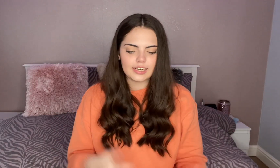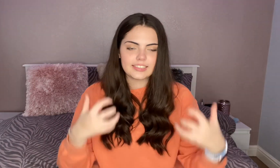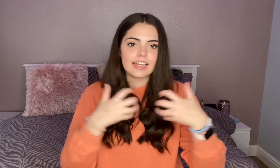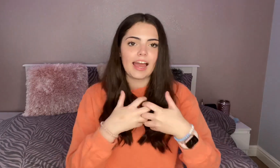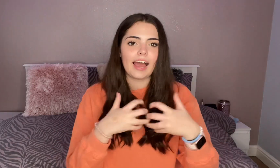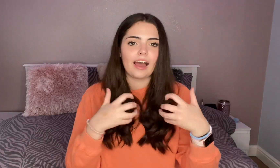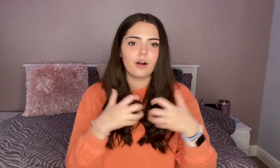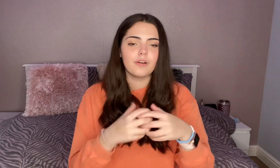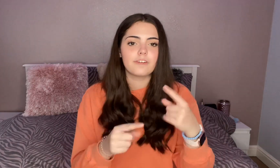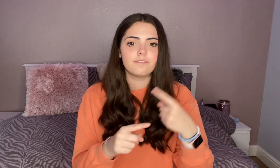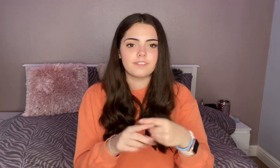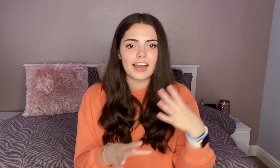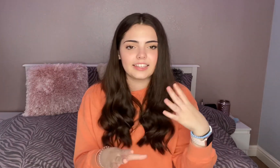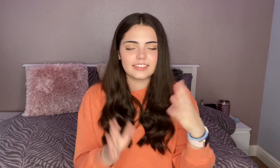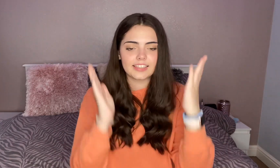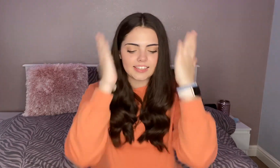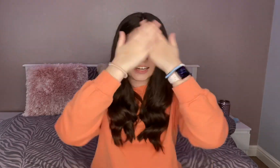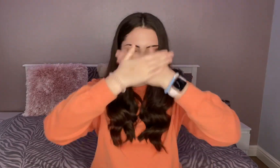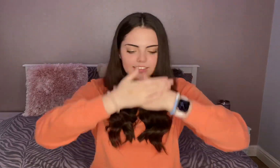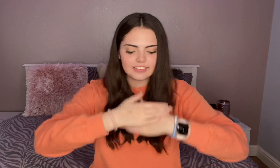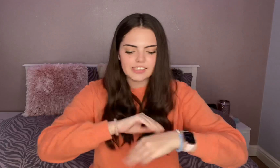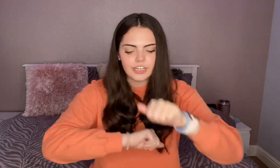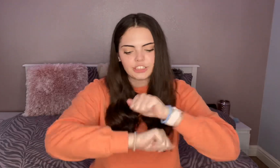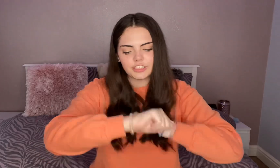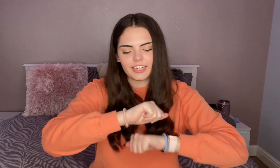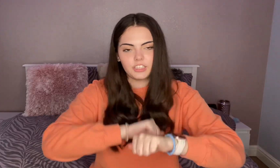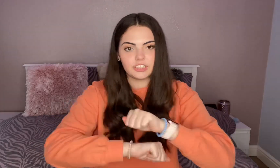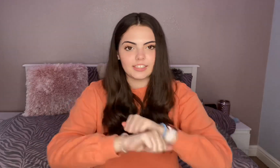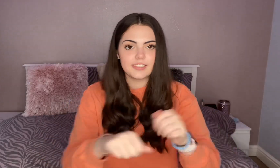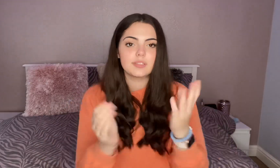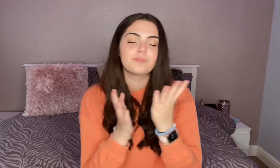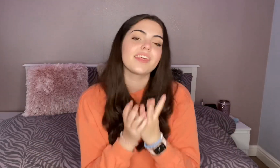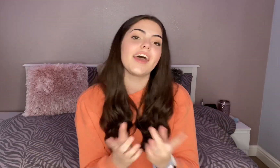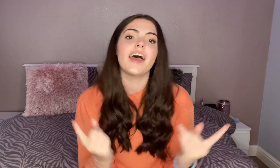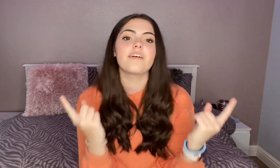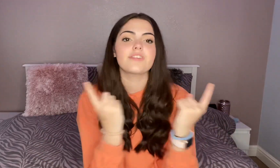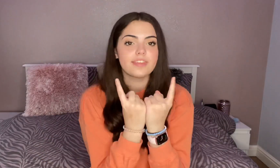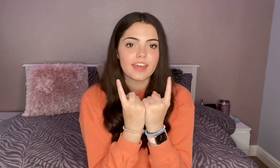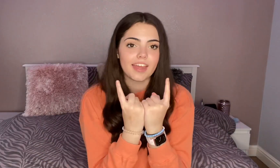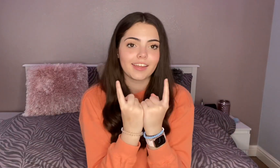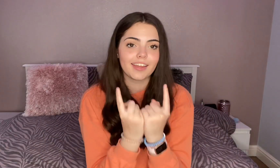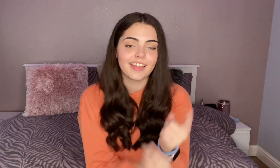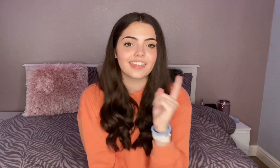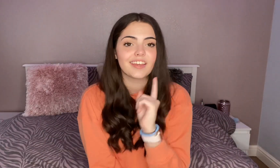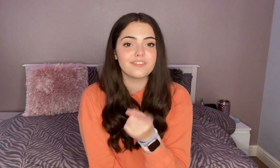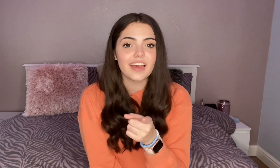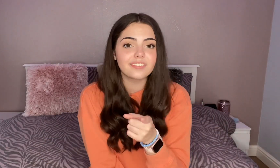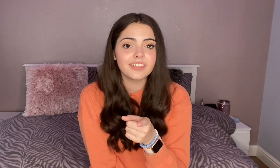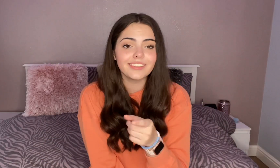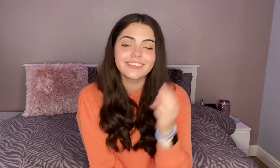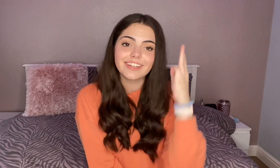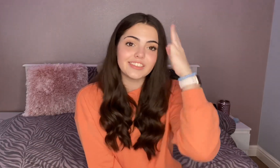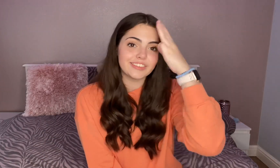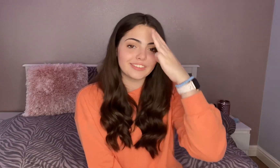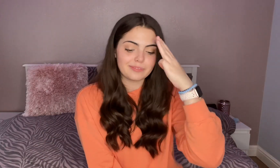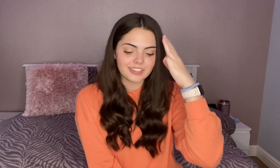Just how fast the night changes. Everything that you've ever dreamed of